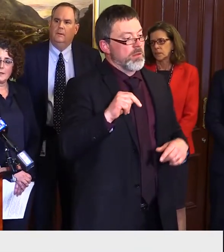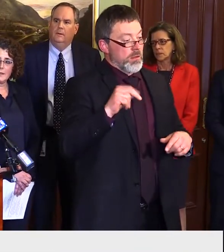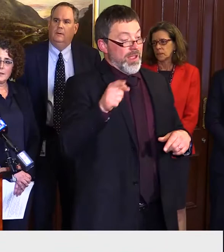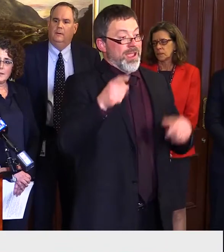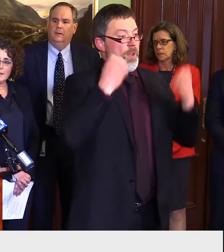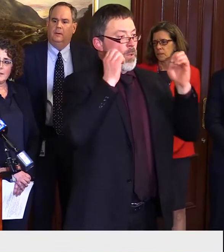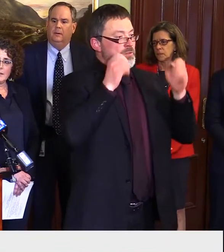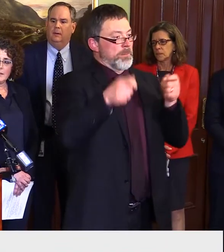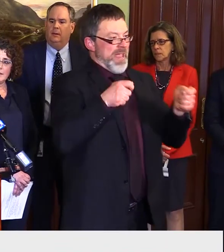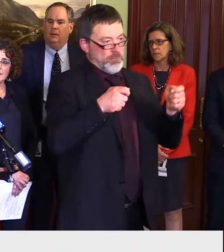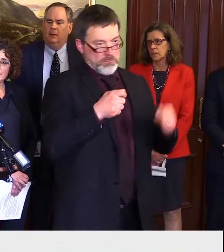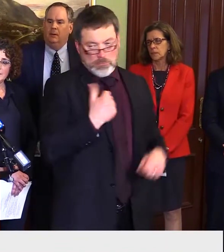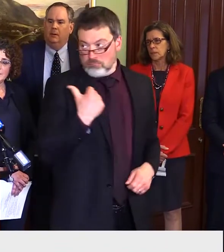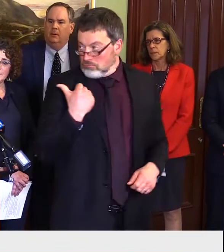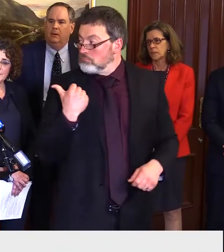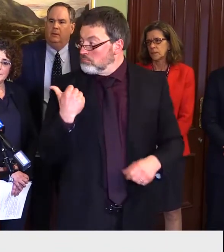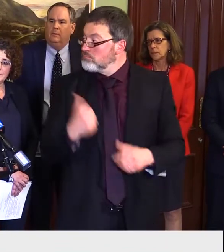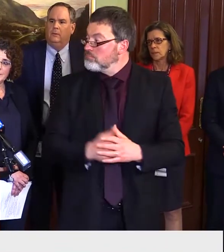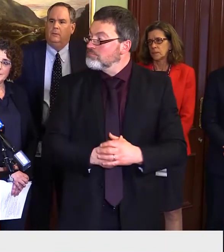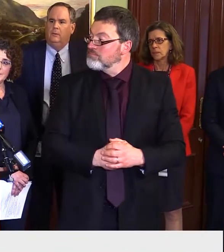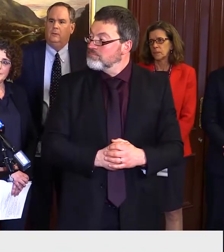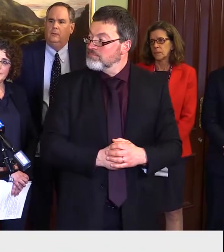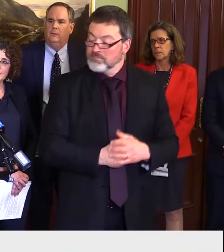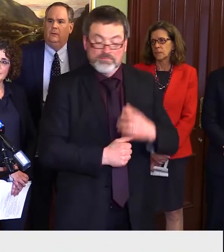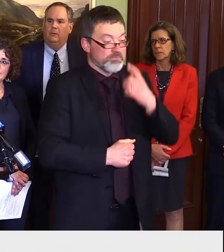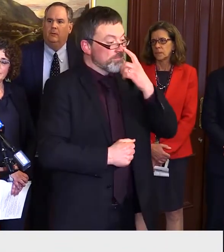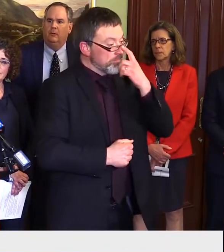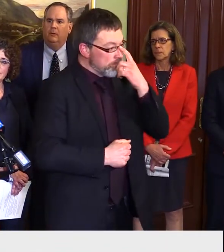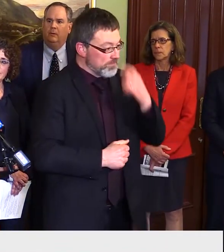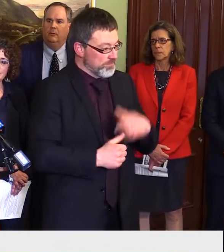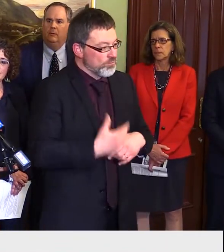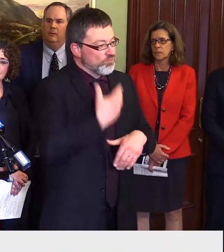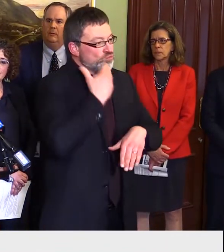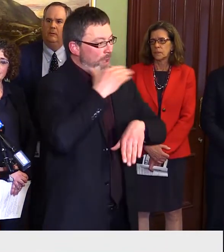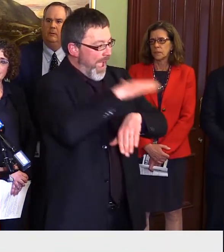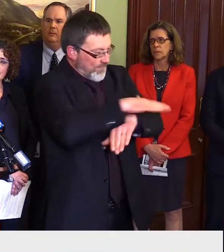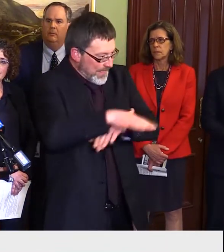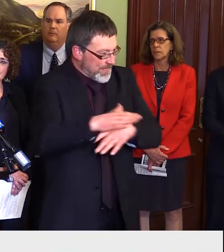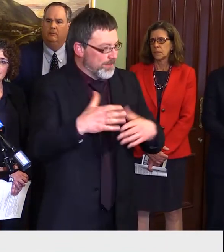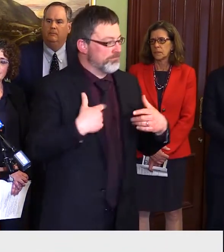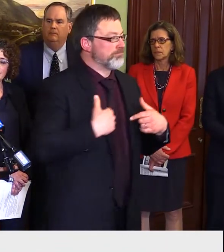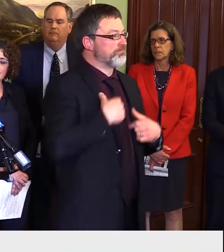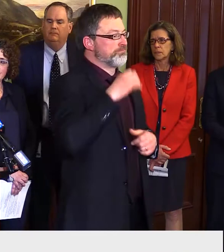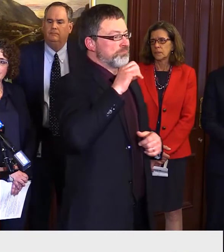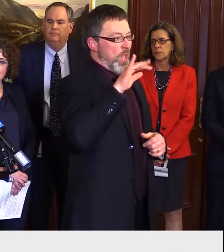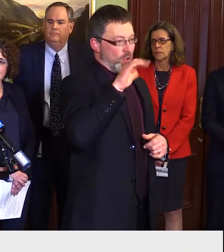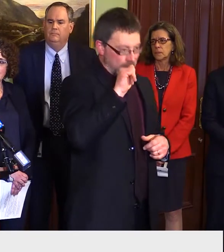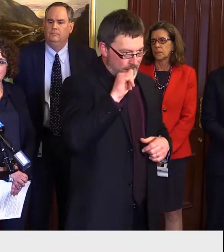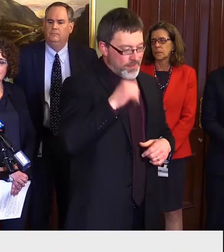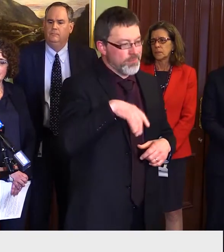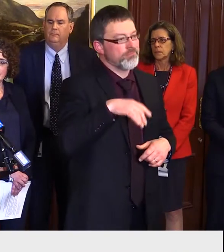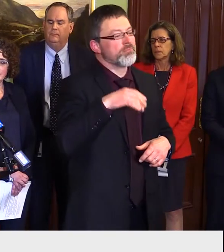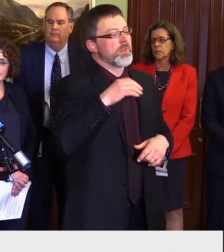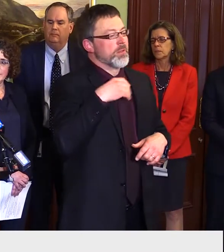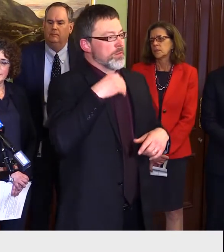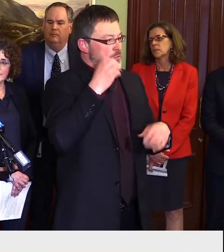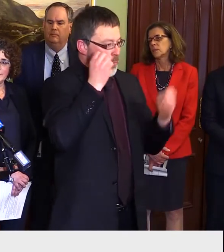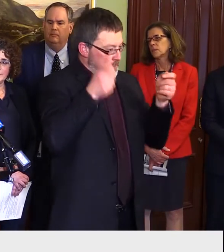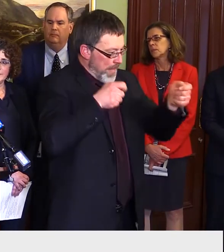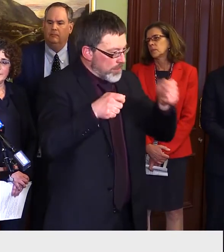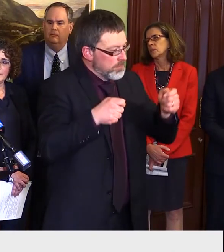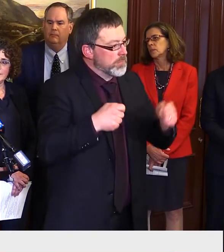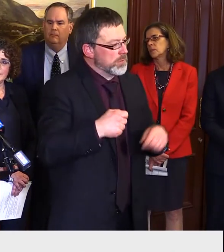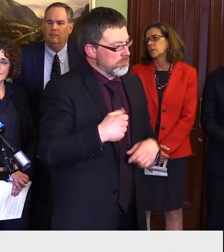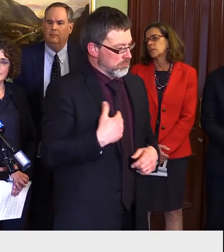Good evening. The State Emergency Operations Center was activated on Wednesday at the direction